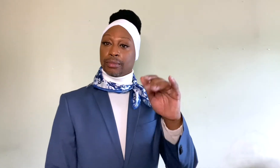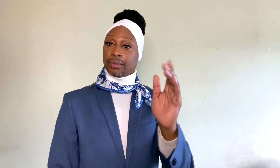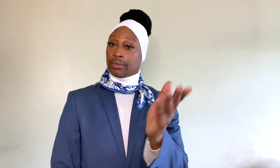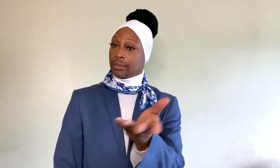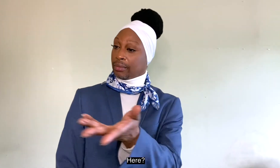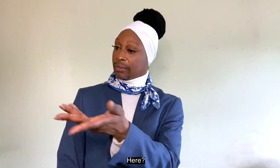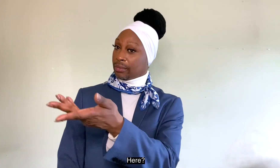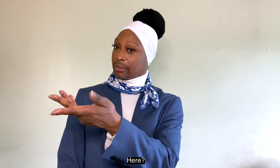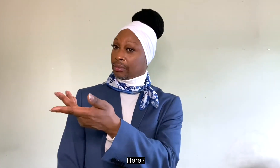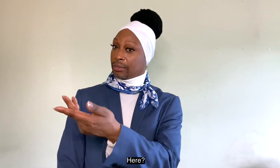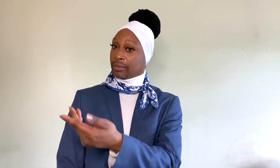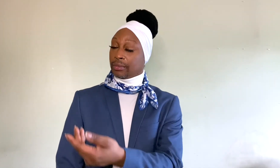Here?